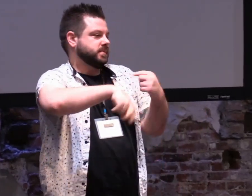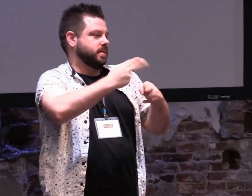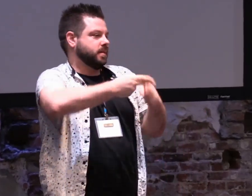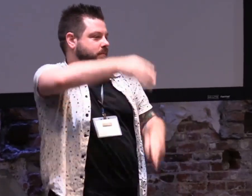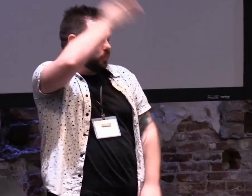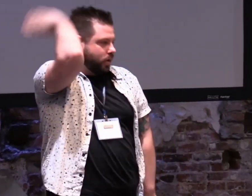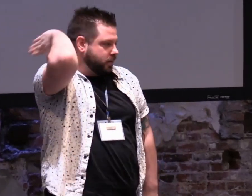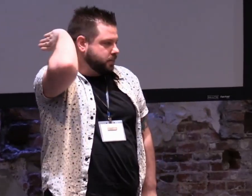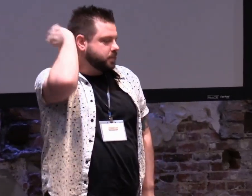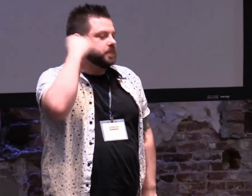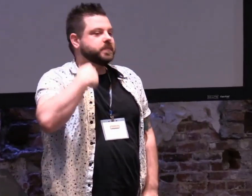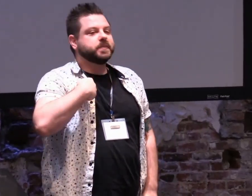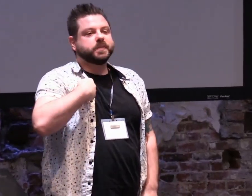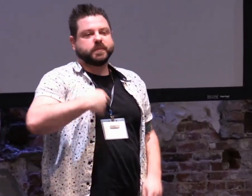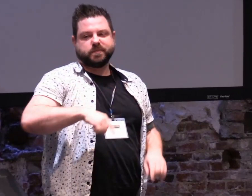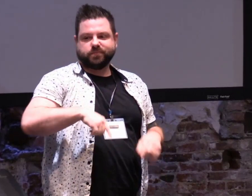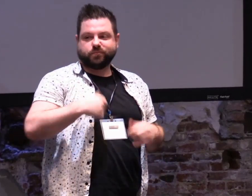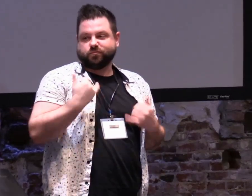Brian Chelsick.